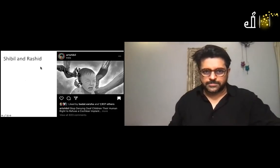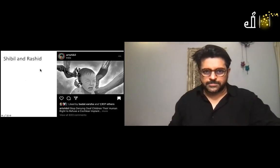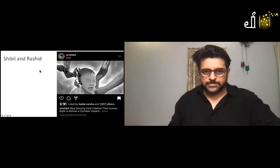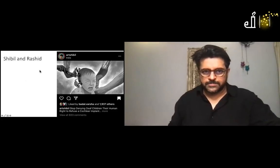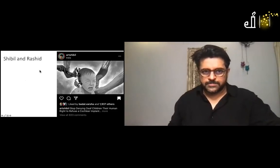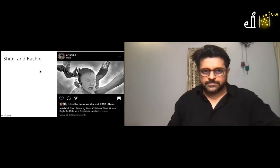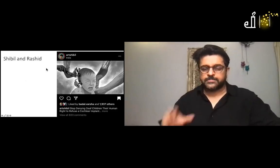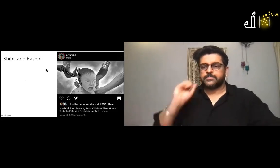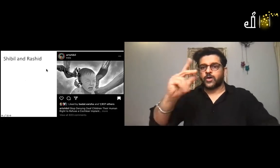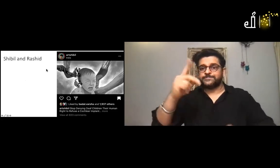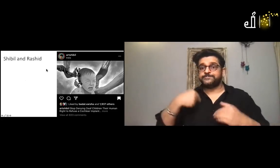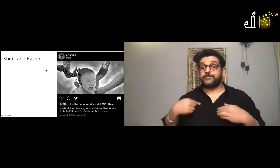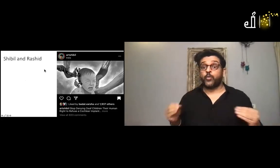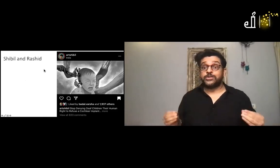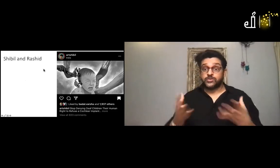please.